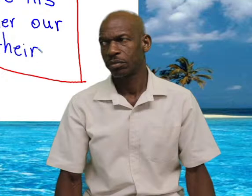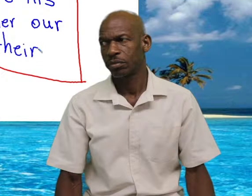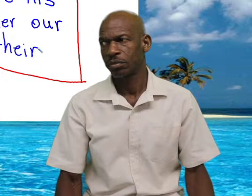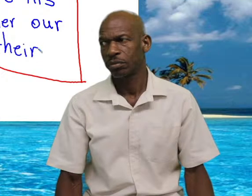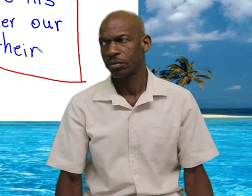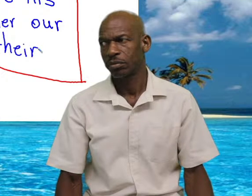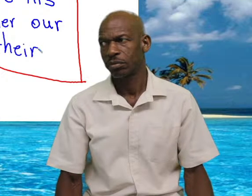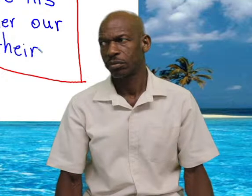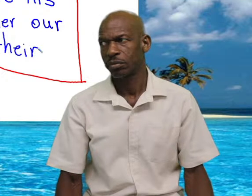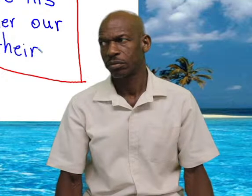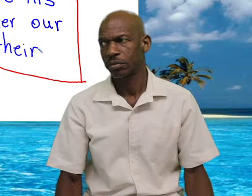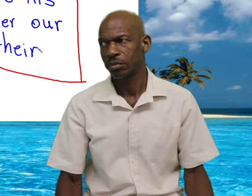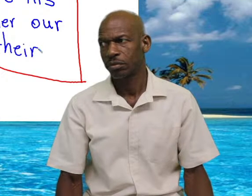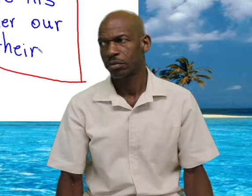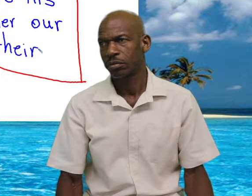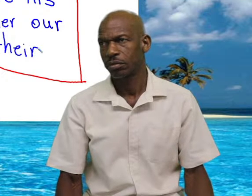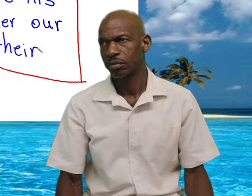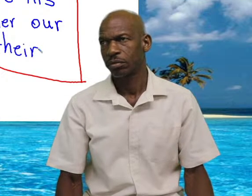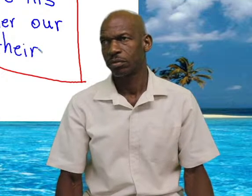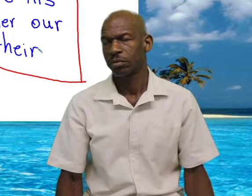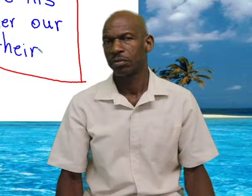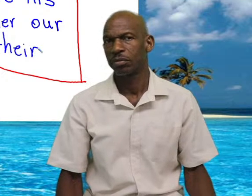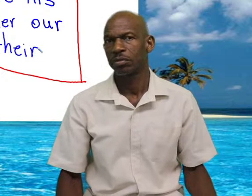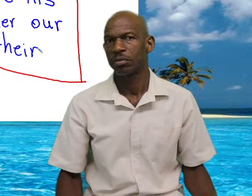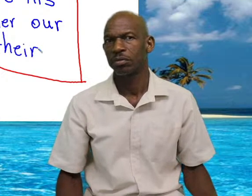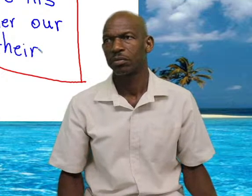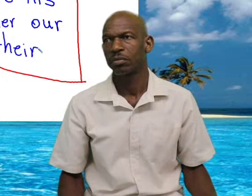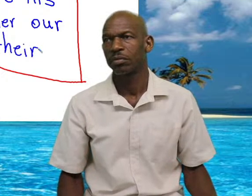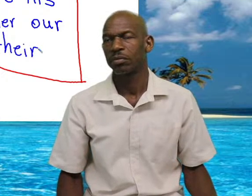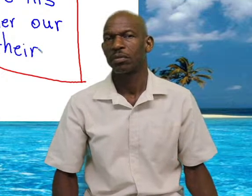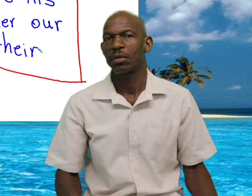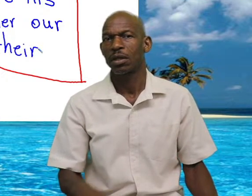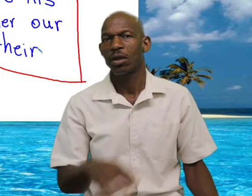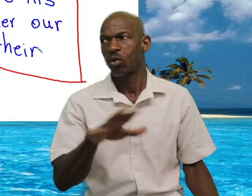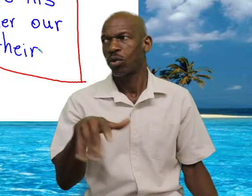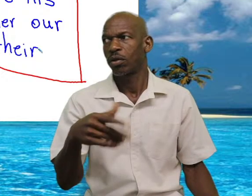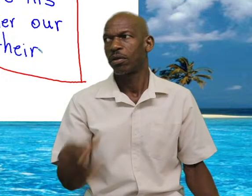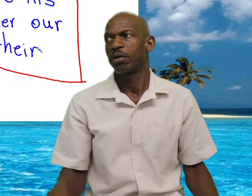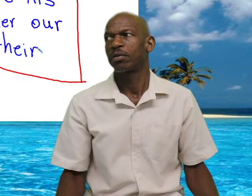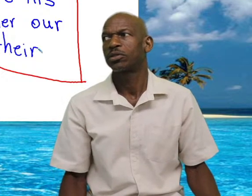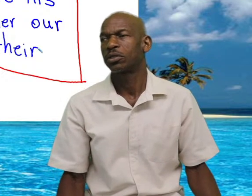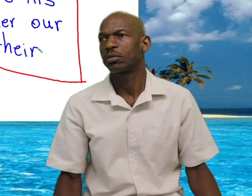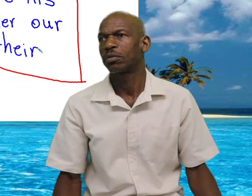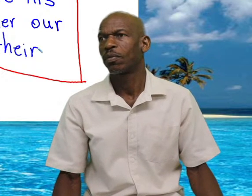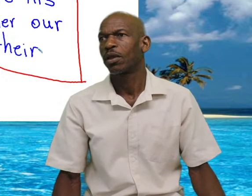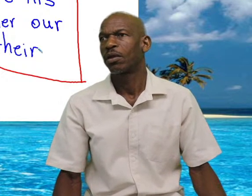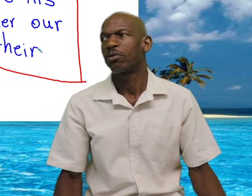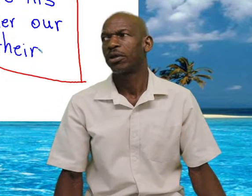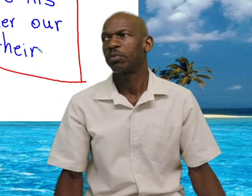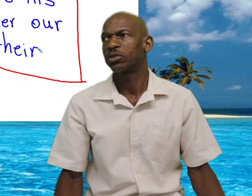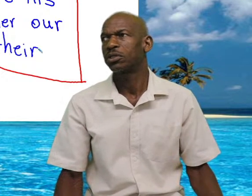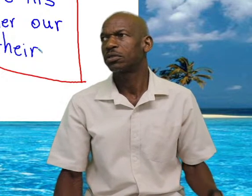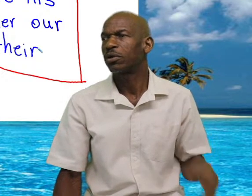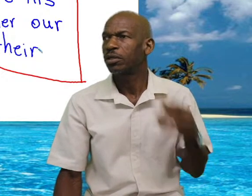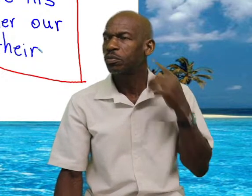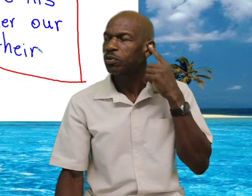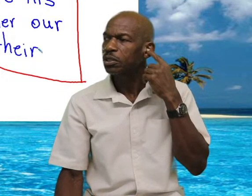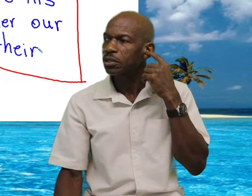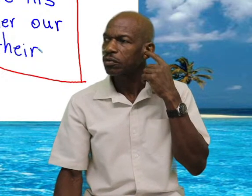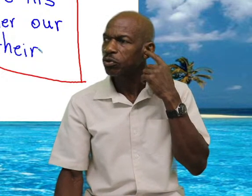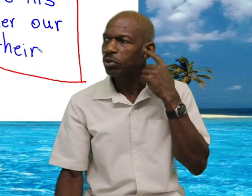All right. The possessive pronouns. So you must know your possessive pronouns and which words, which possessive